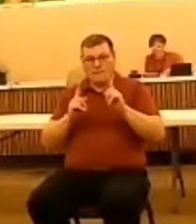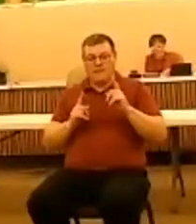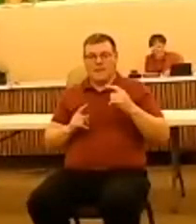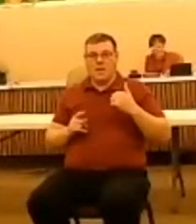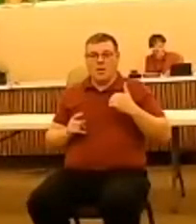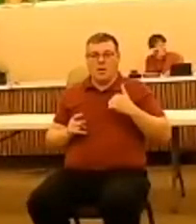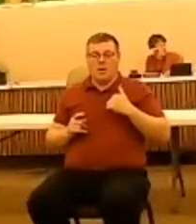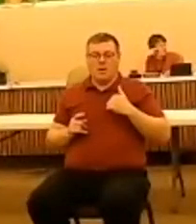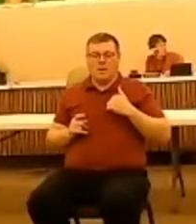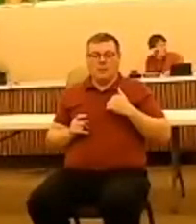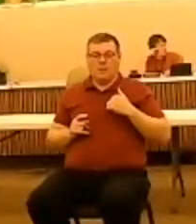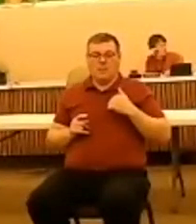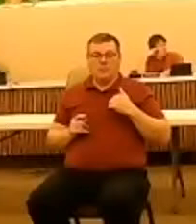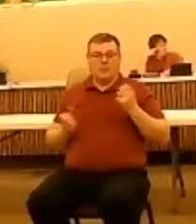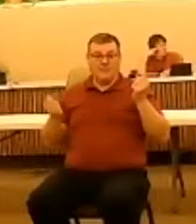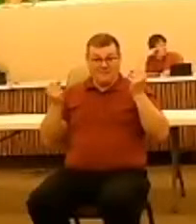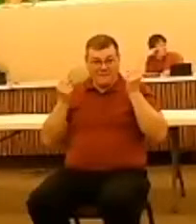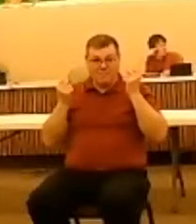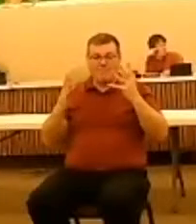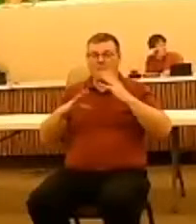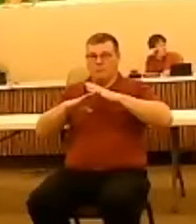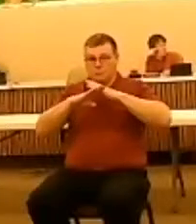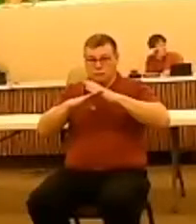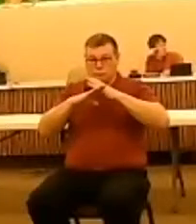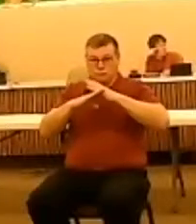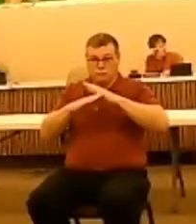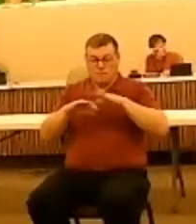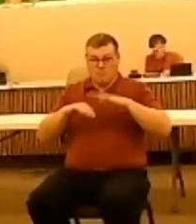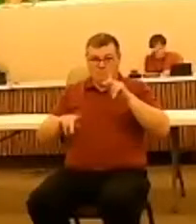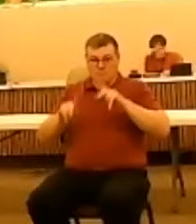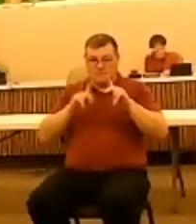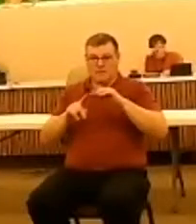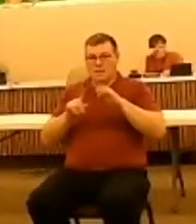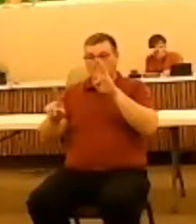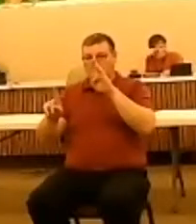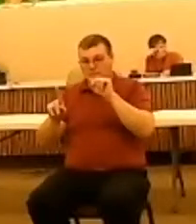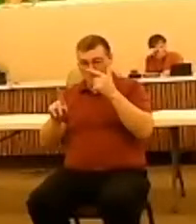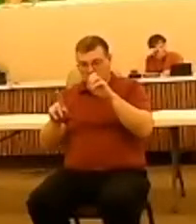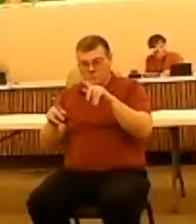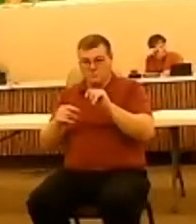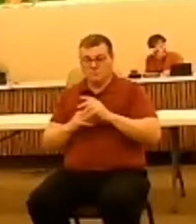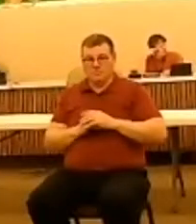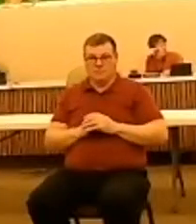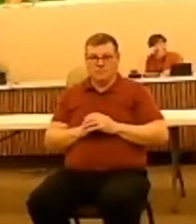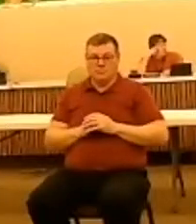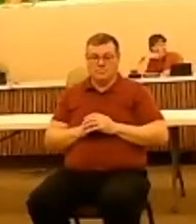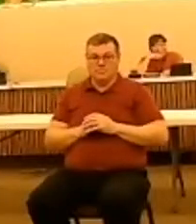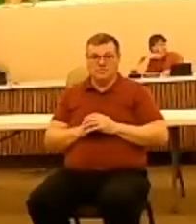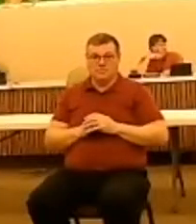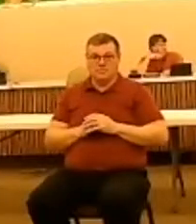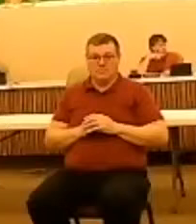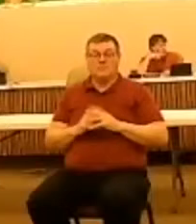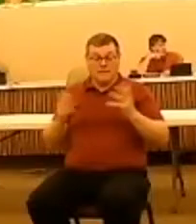of, we put a lot of restrictions on those people over at Budget. Correct. With parking. And we ought to Yeah. revisit that whole